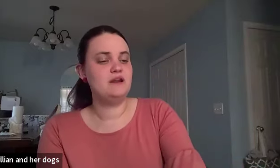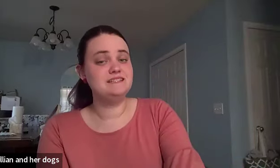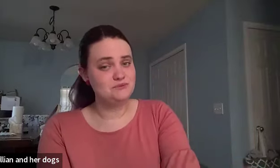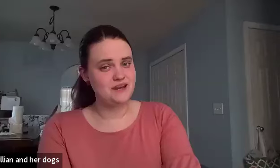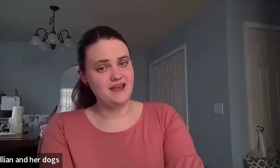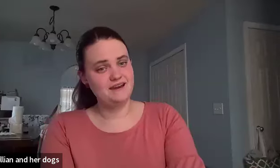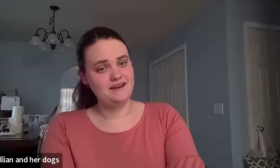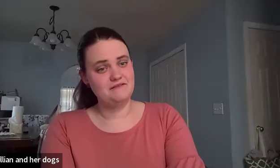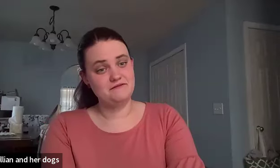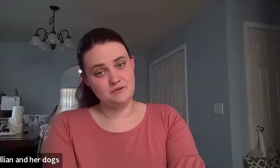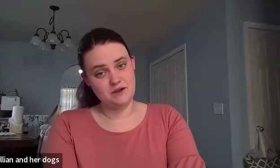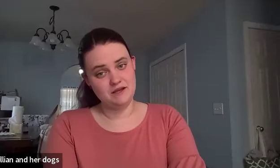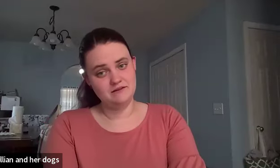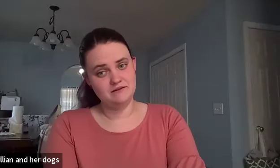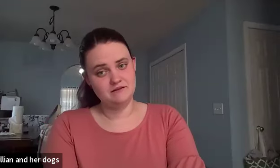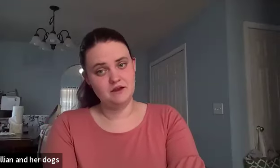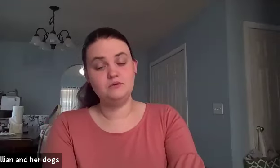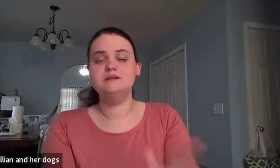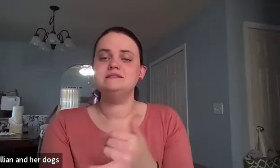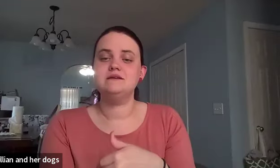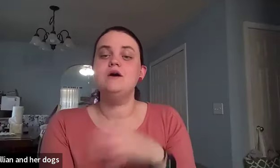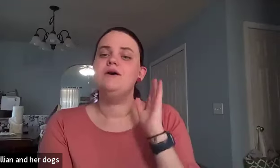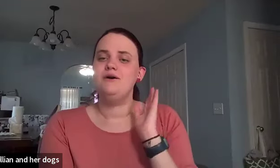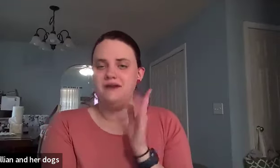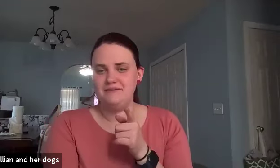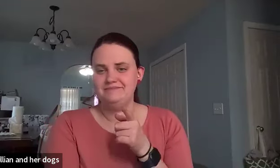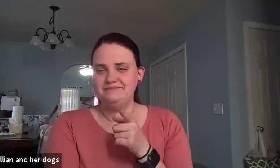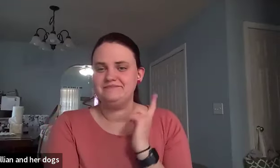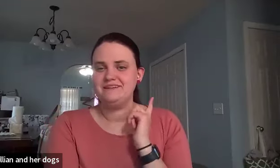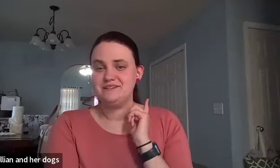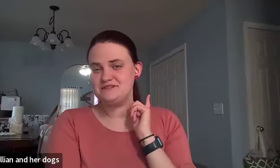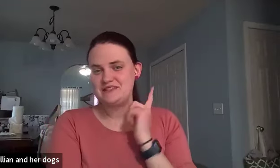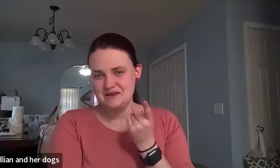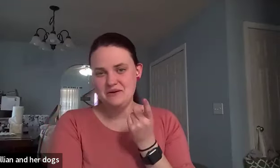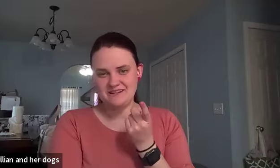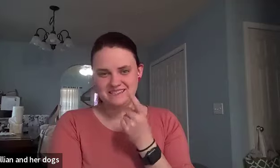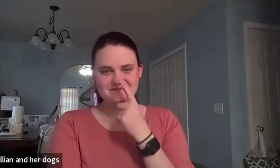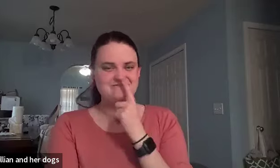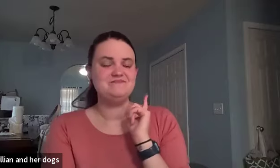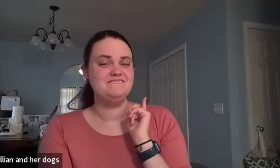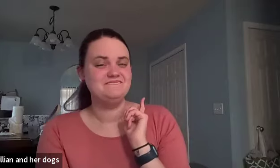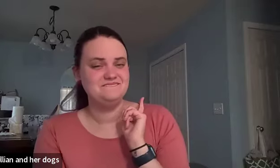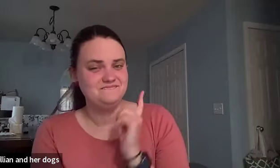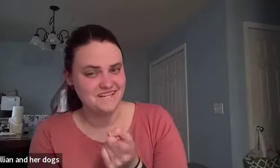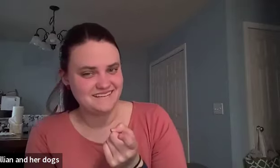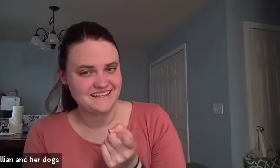But I did want to add a fun one. Oh, okay. So seahorse, funnily